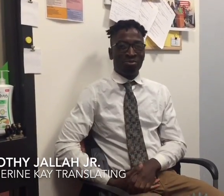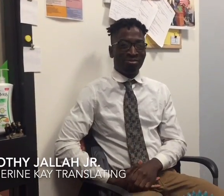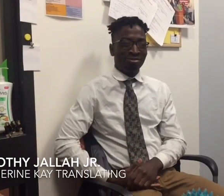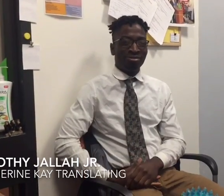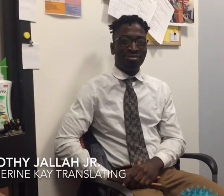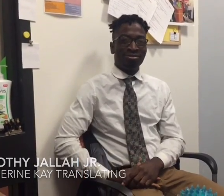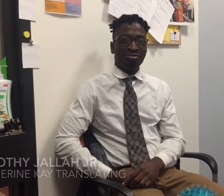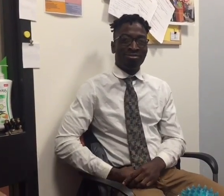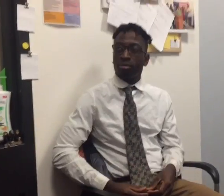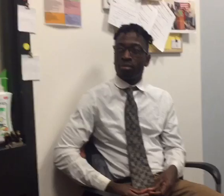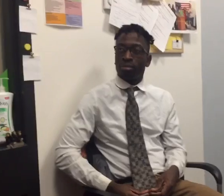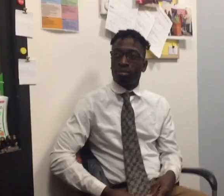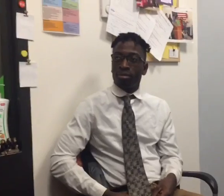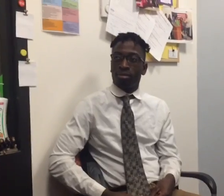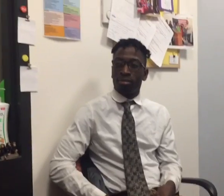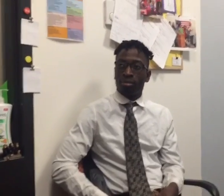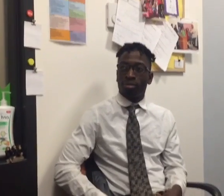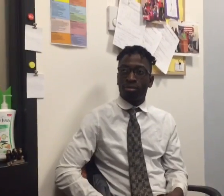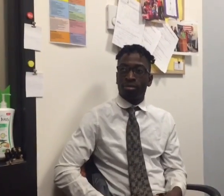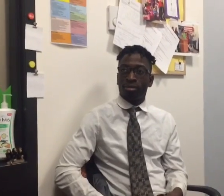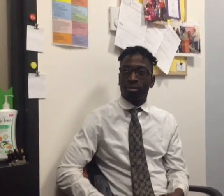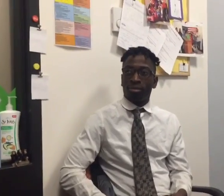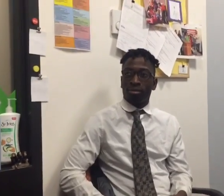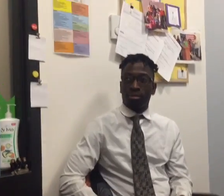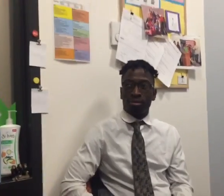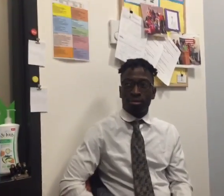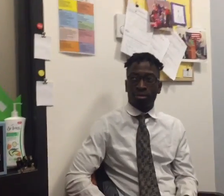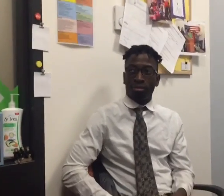with other students. Can you think of an example of him being funny?